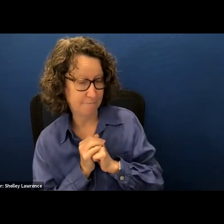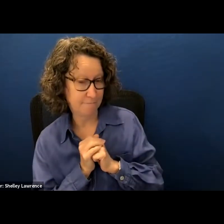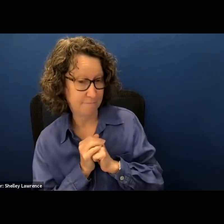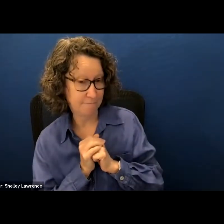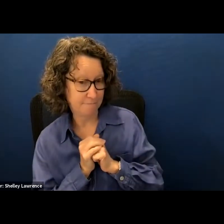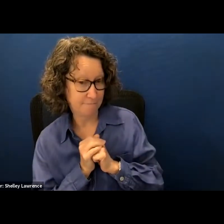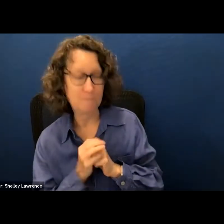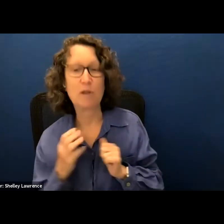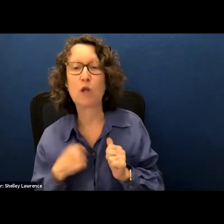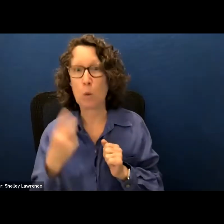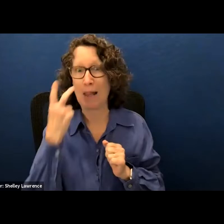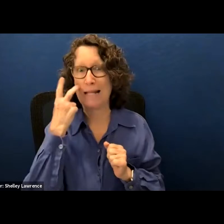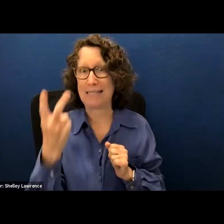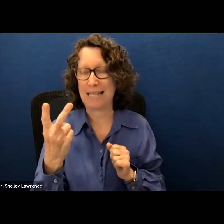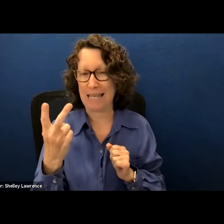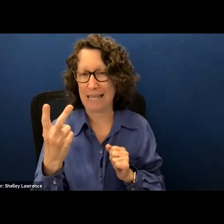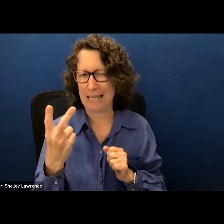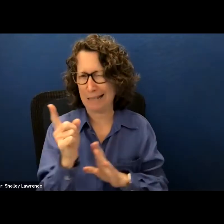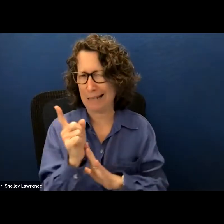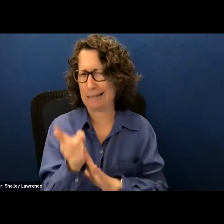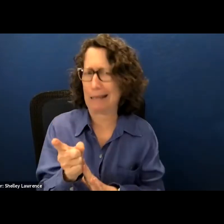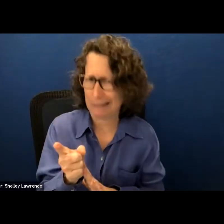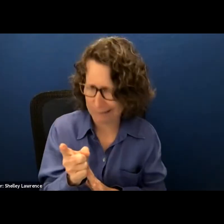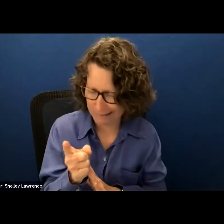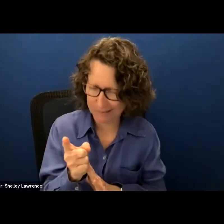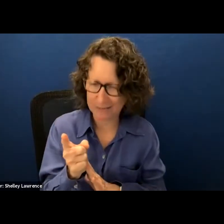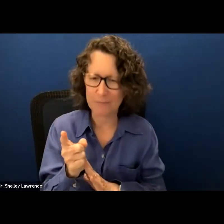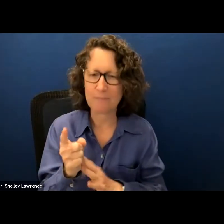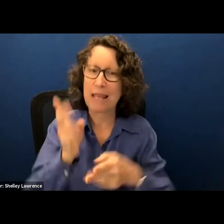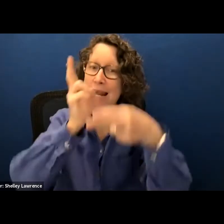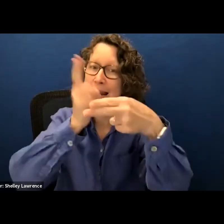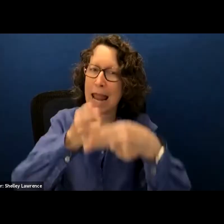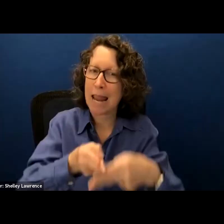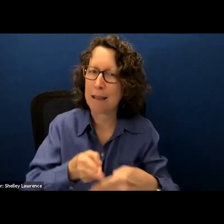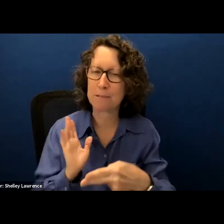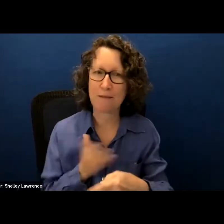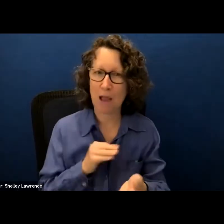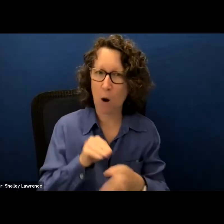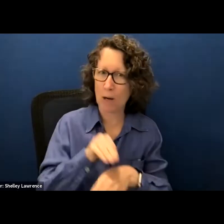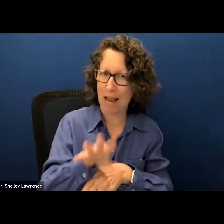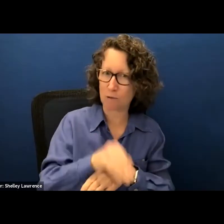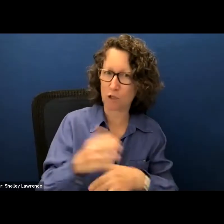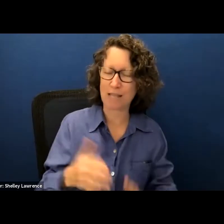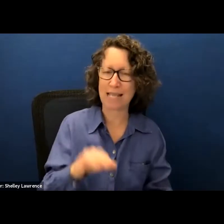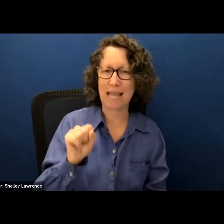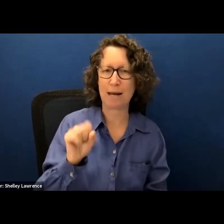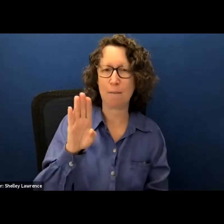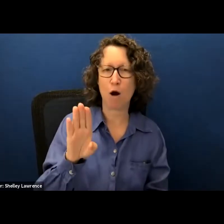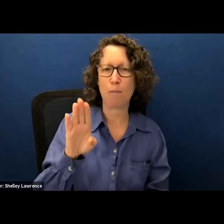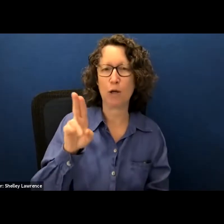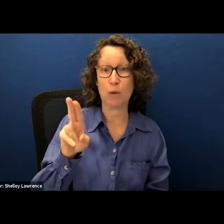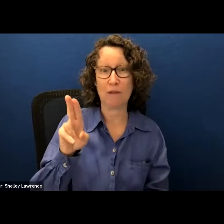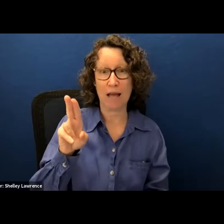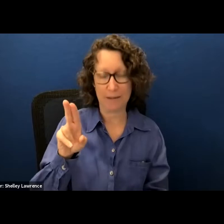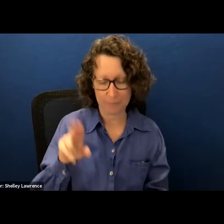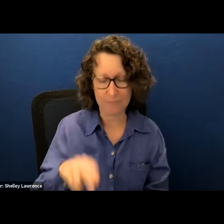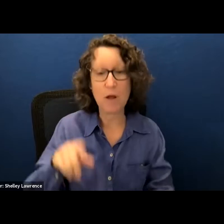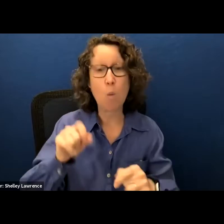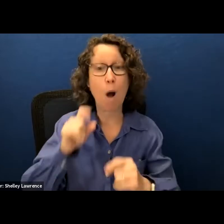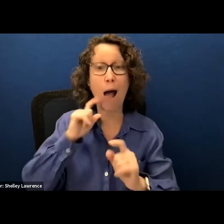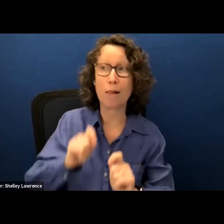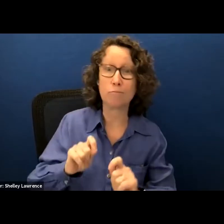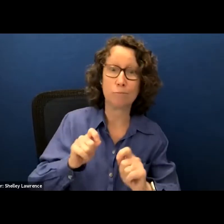And you'll see in a second or so the names of all our counselors at Santa Barbara Unified. While we get those up on the